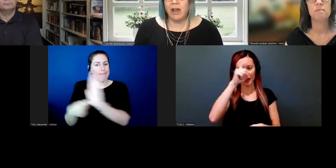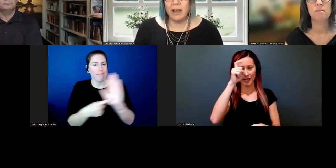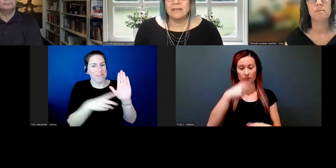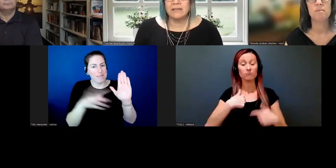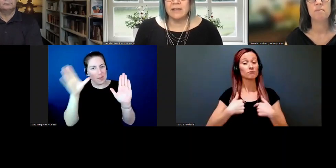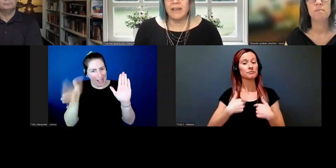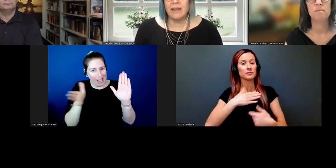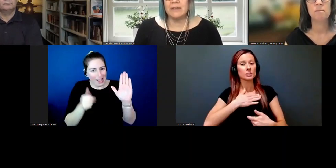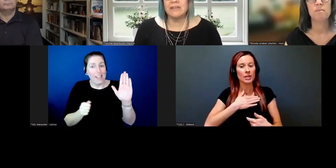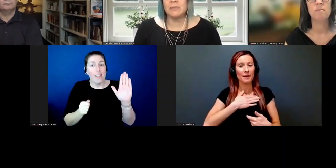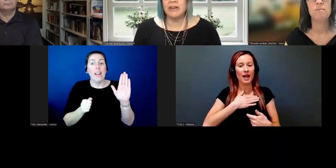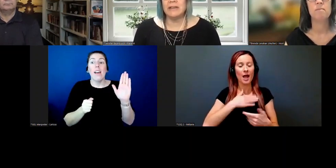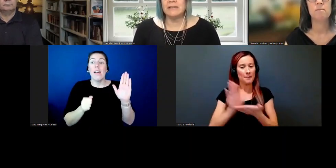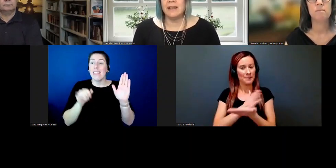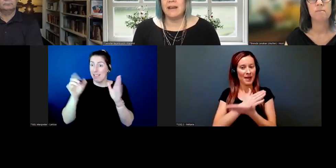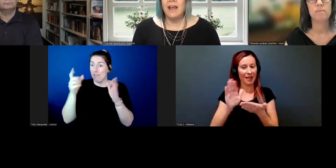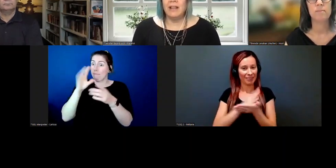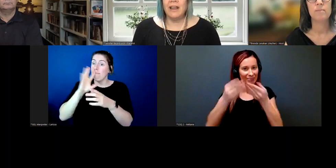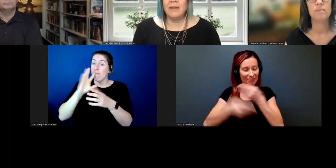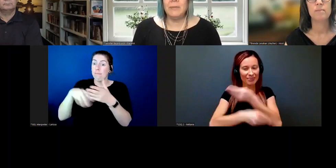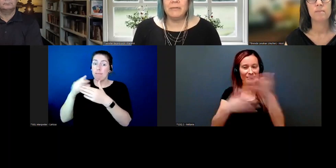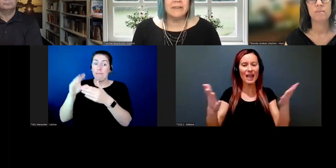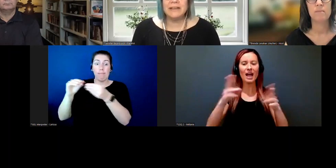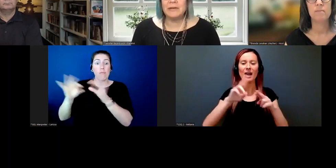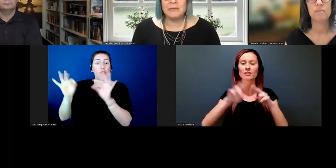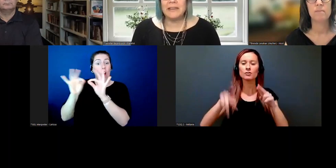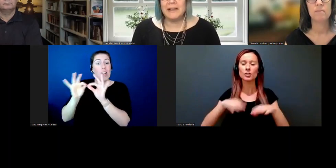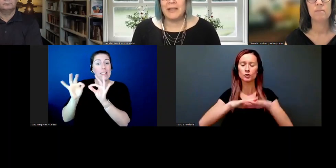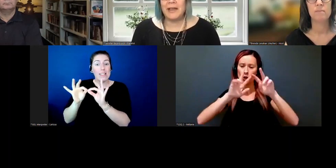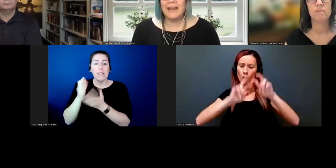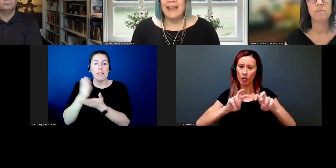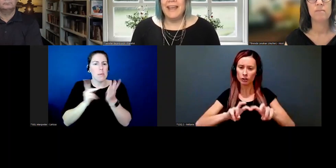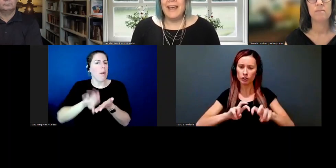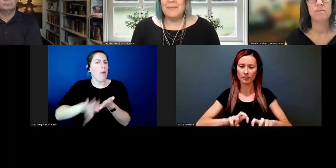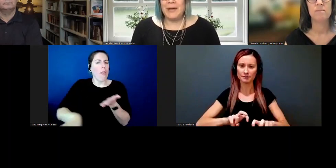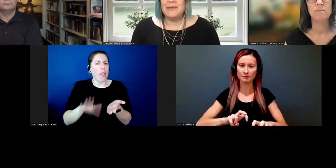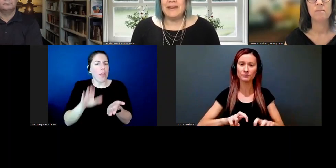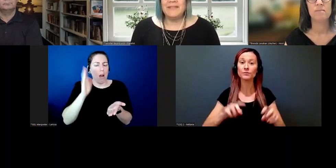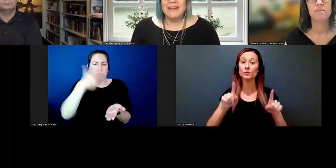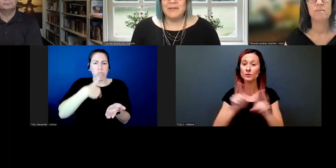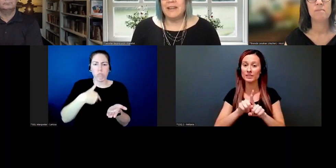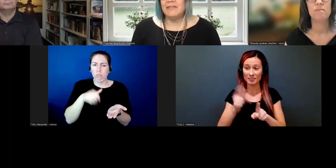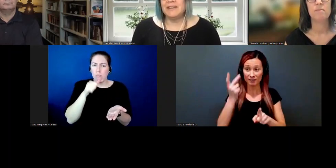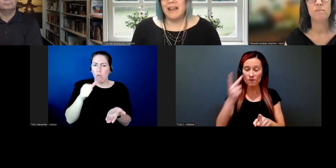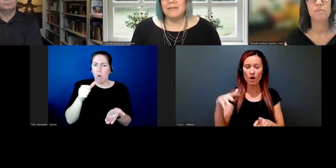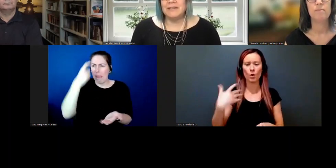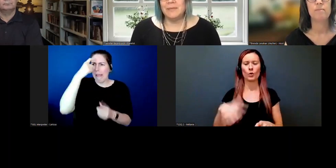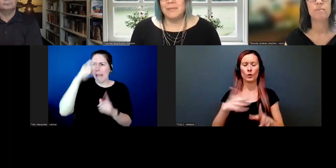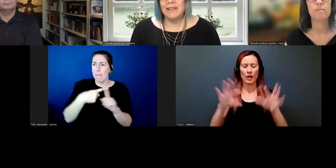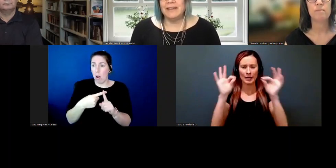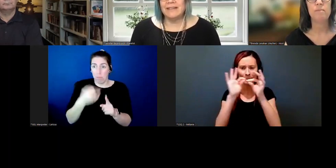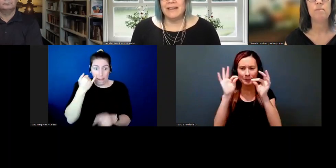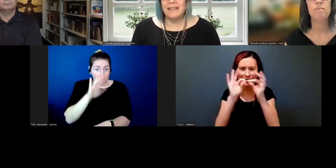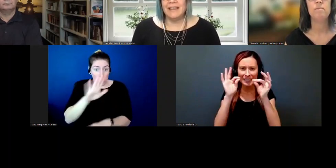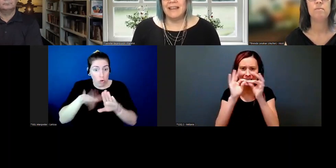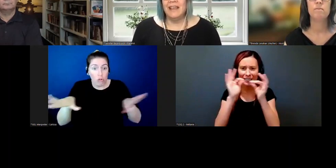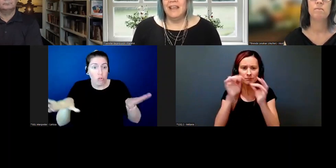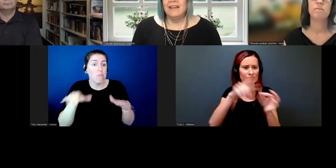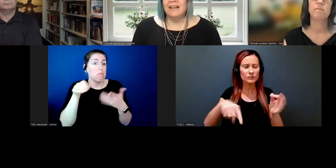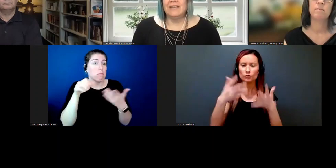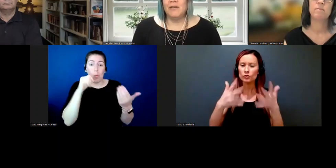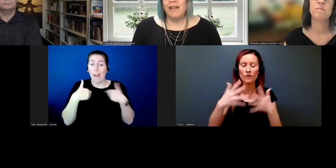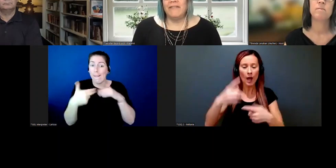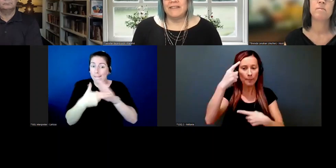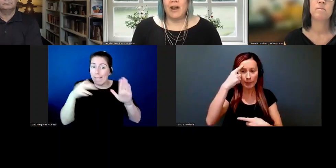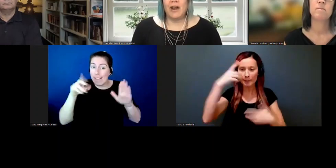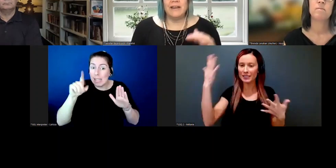those costs that families experience that a lot of people really don't think a lot about if they don't have a child with disabilities. And I think